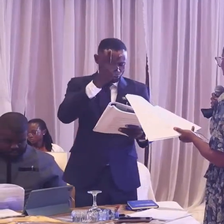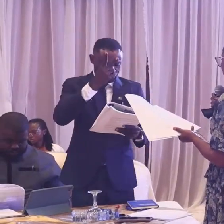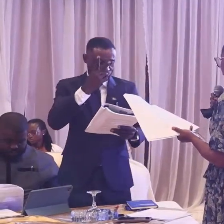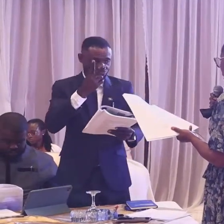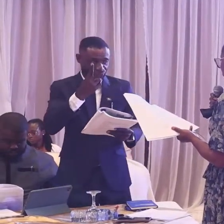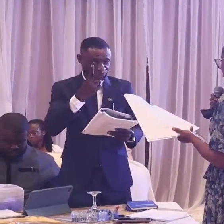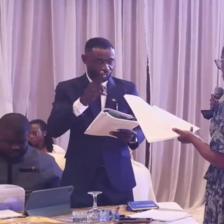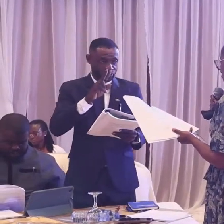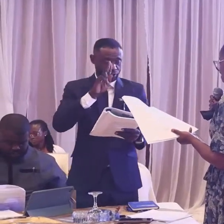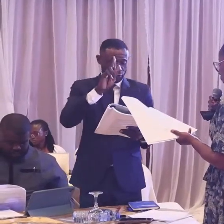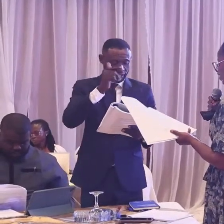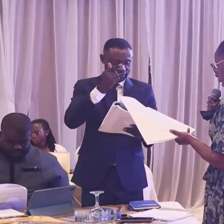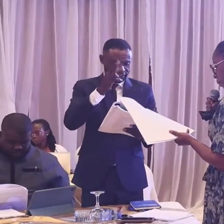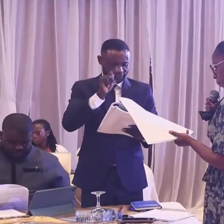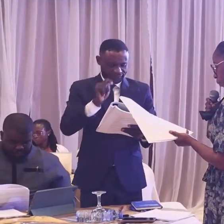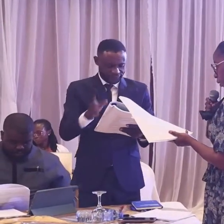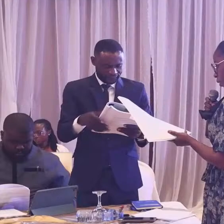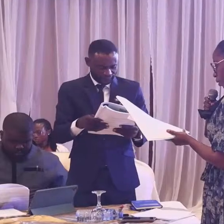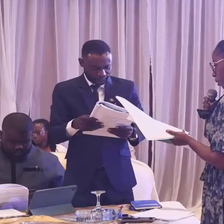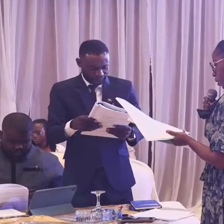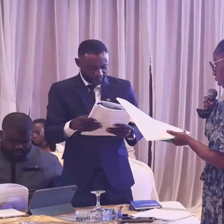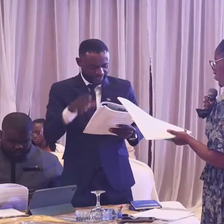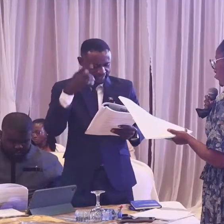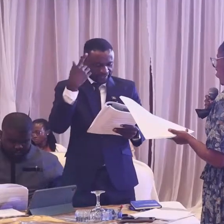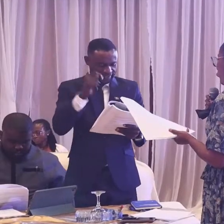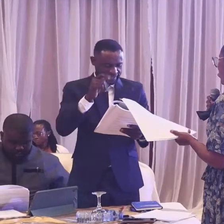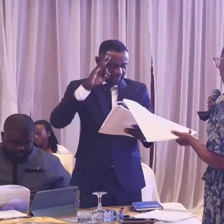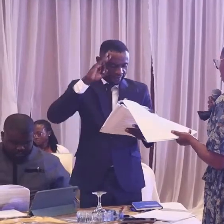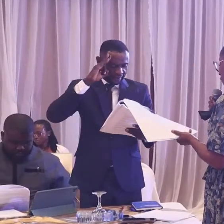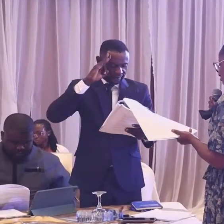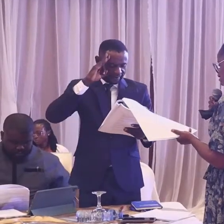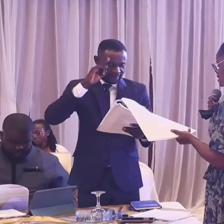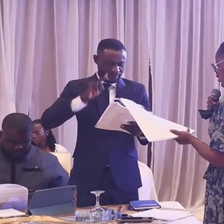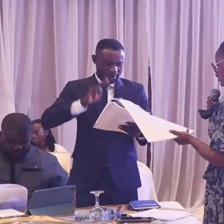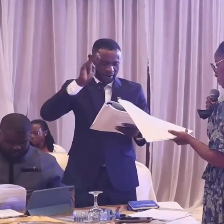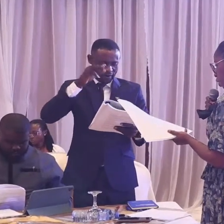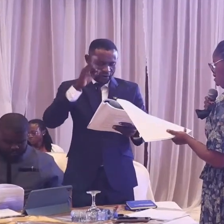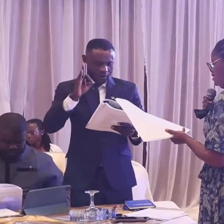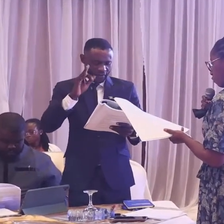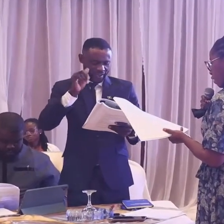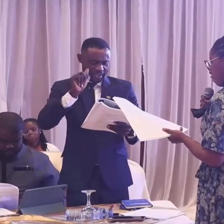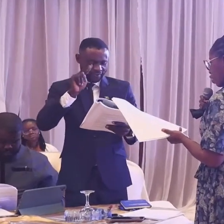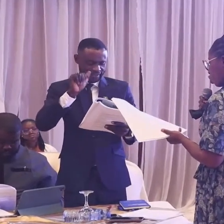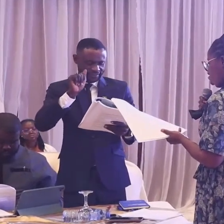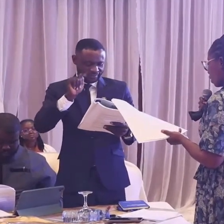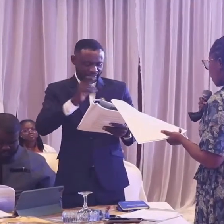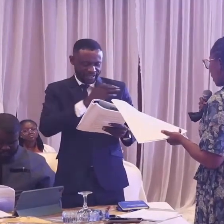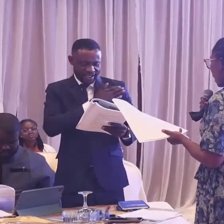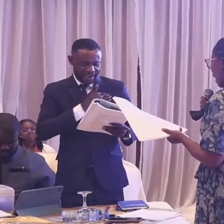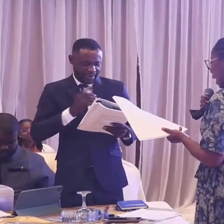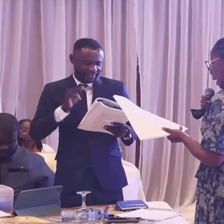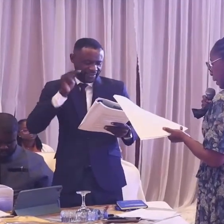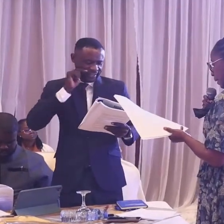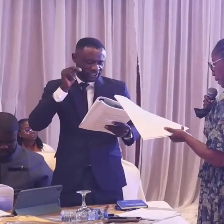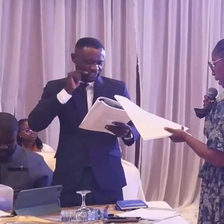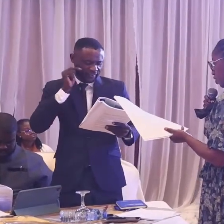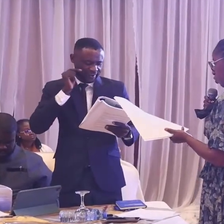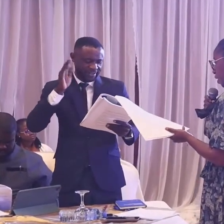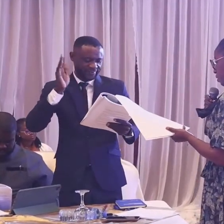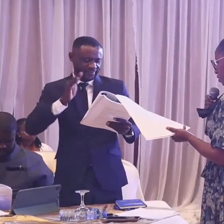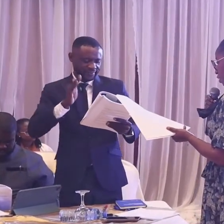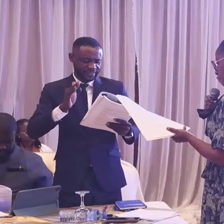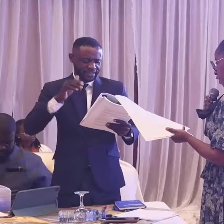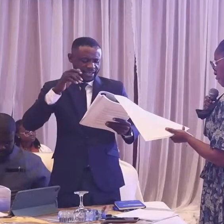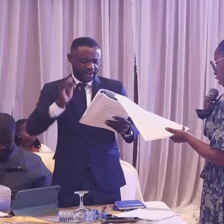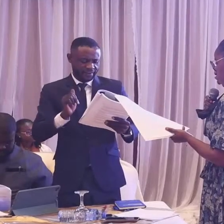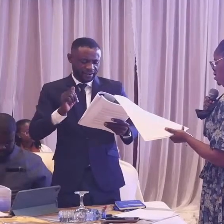Secondly, Honorable Speaker, urge the Federal Ministry of Aviation and the Nigerian